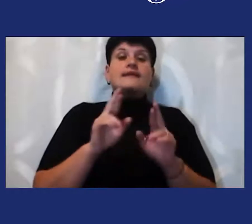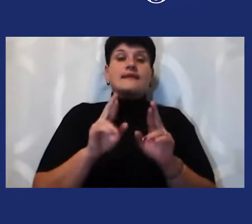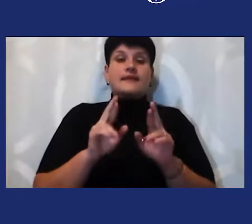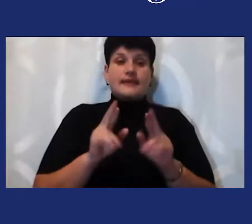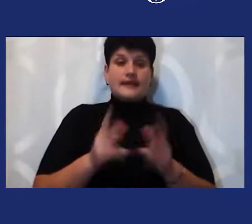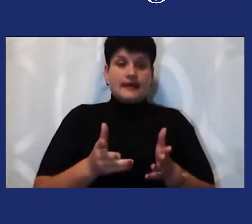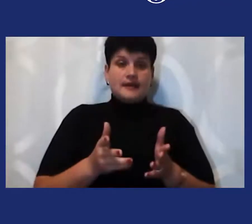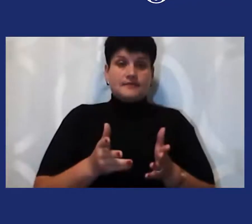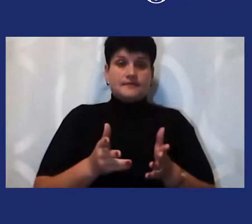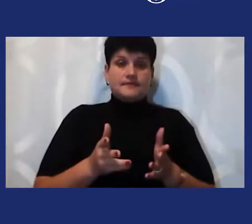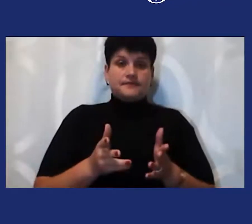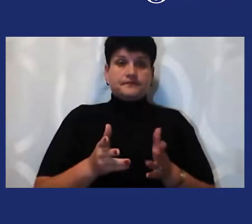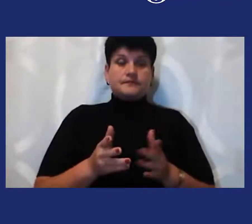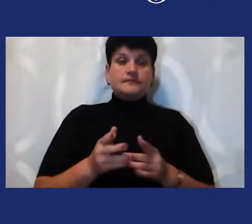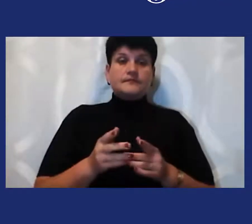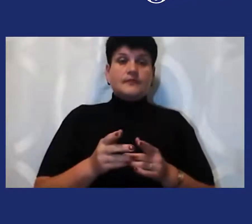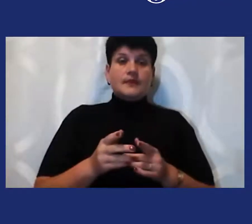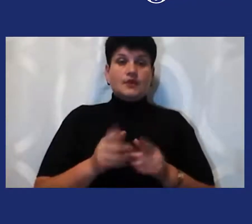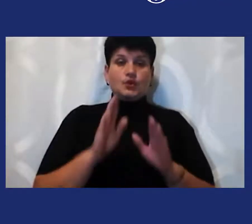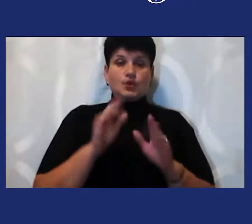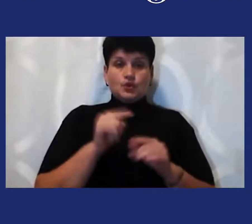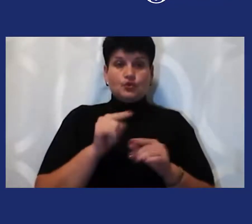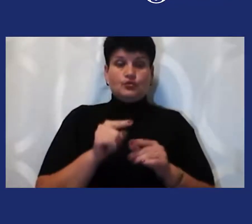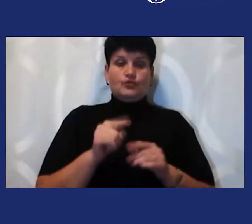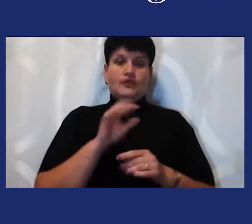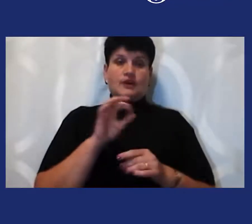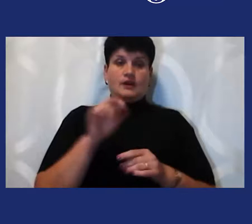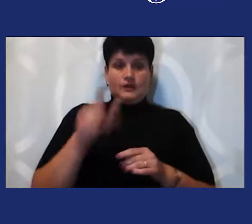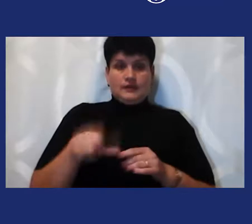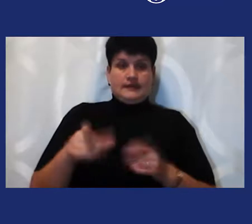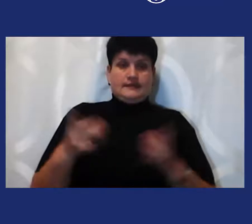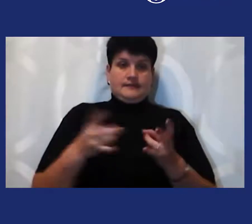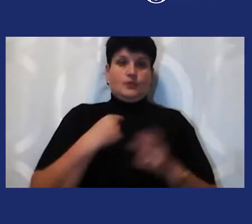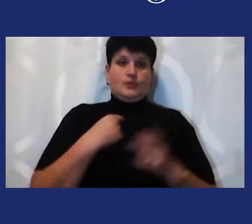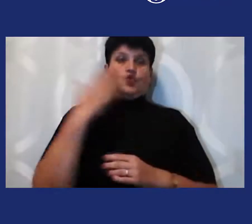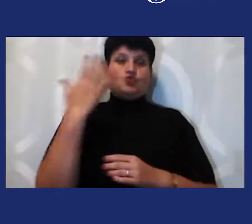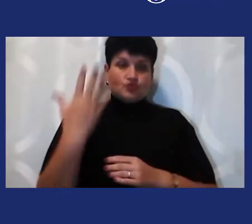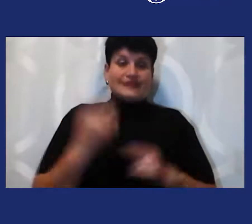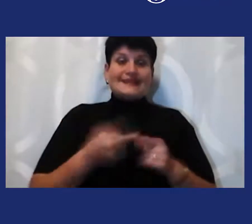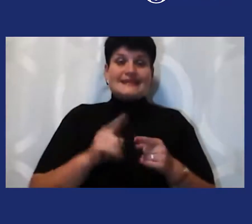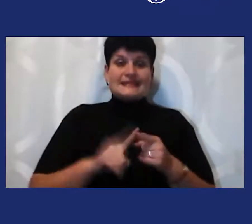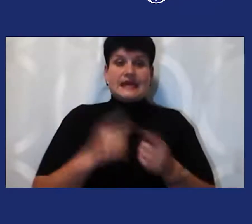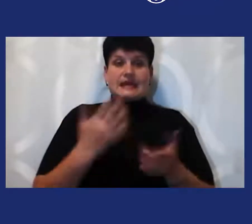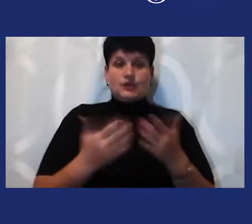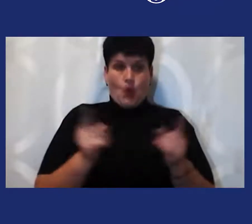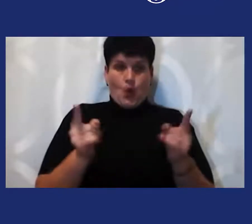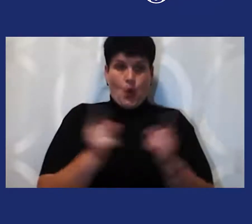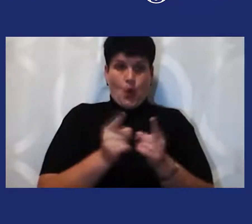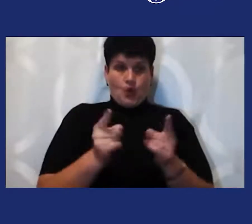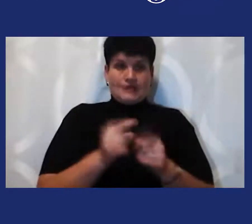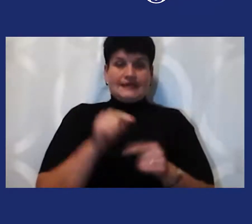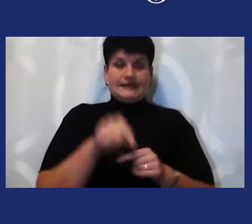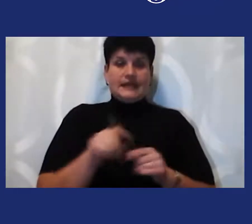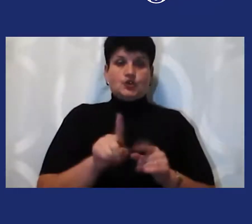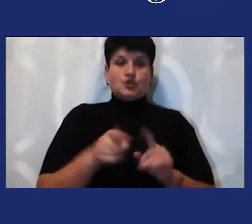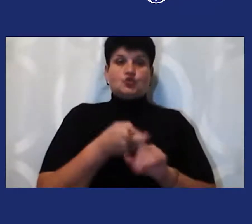her vote and how to vote, actually. That is briefly about it,